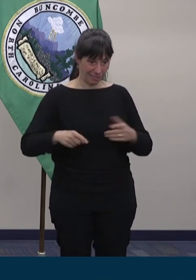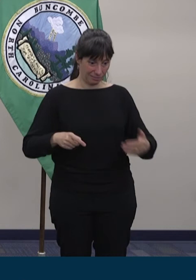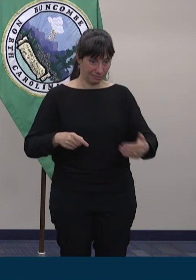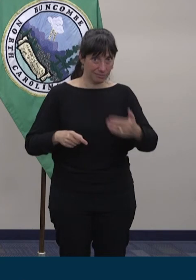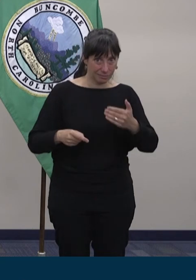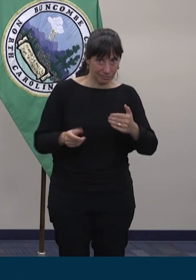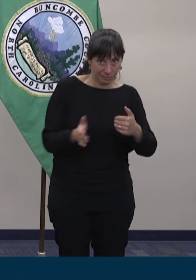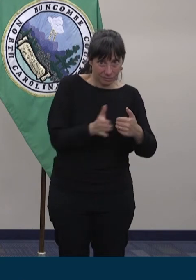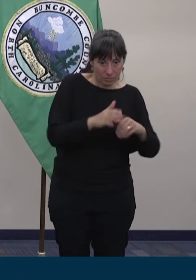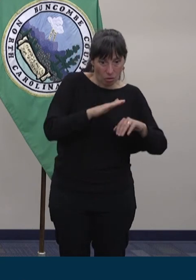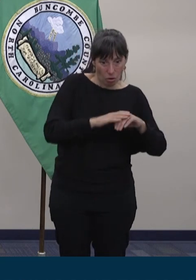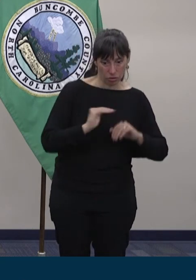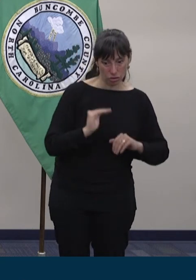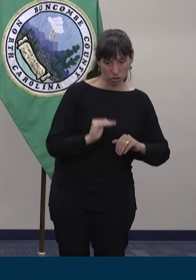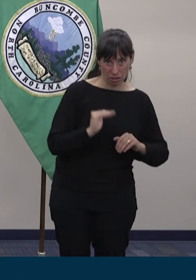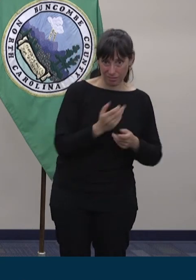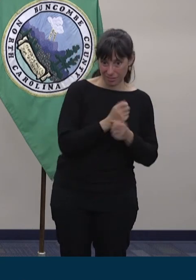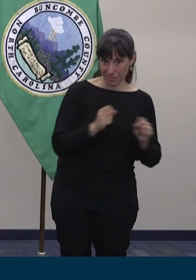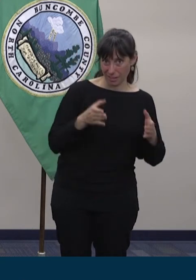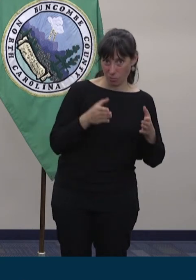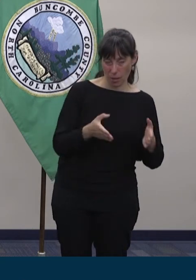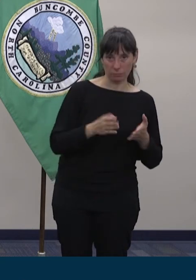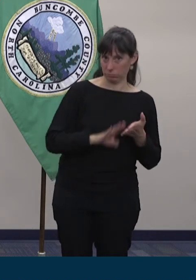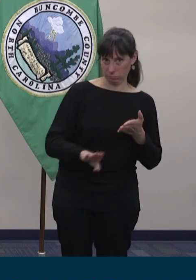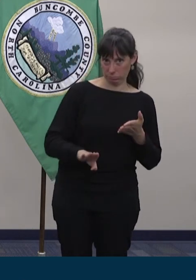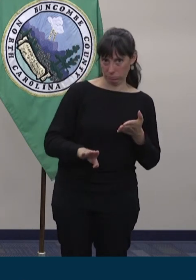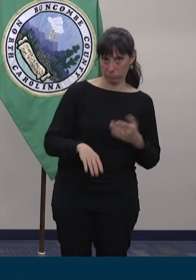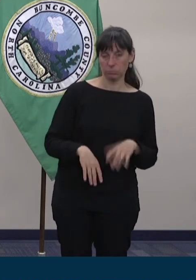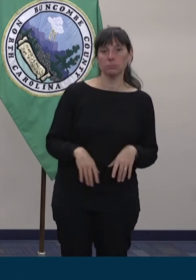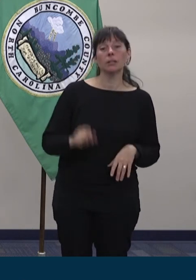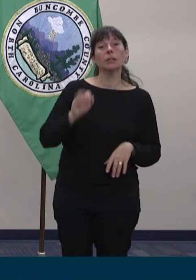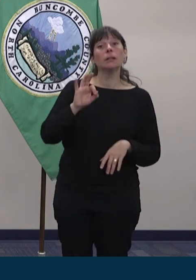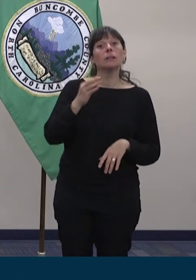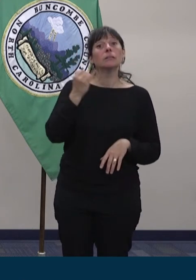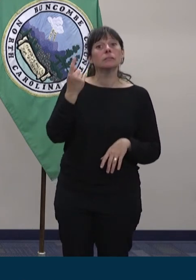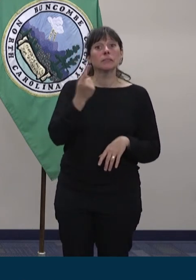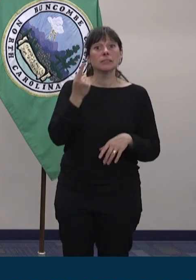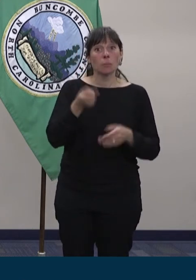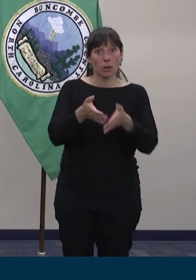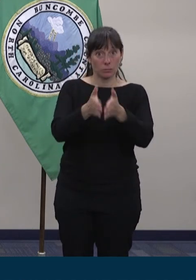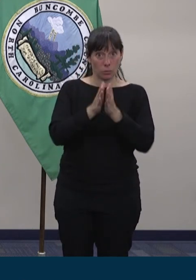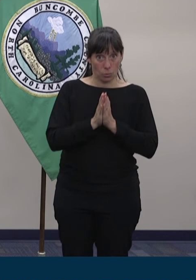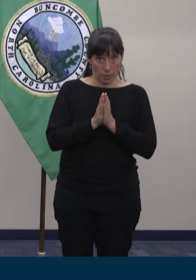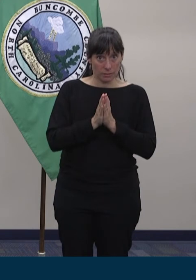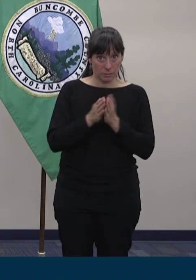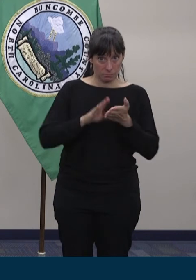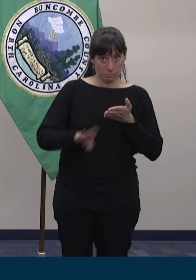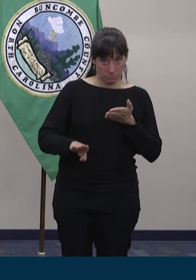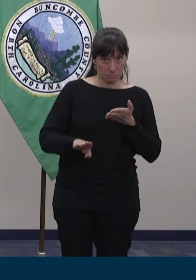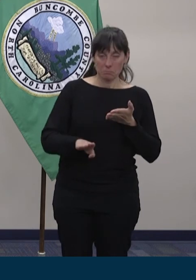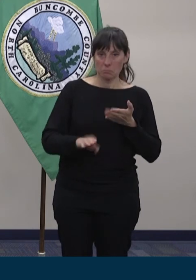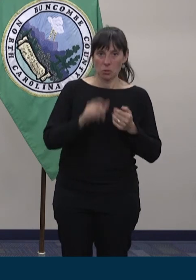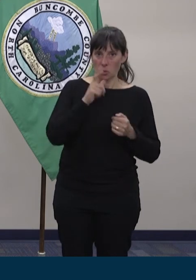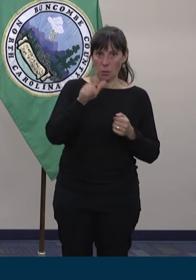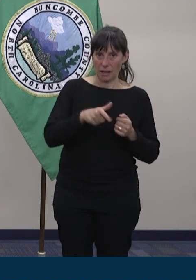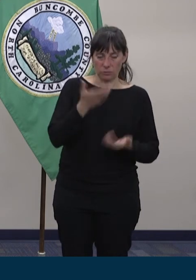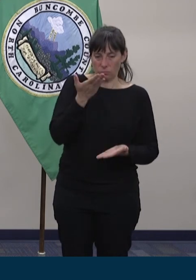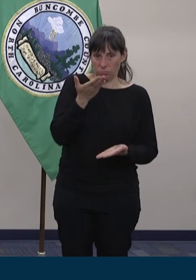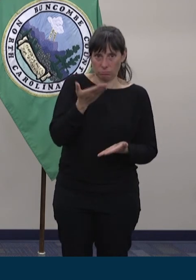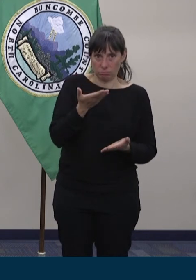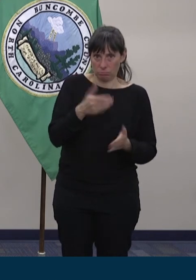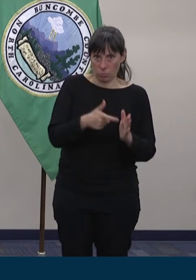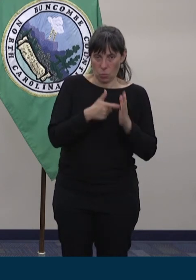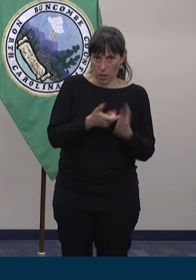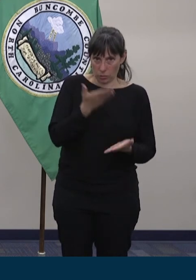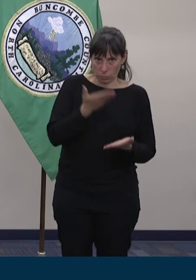If someone claims an exception, no proof nor documentation is required, but that business or vendor can determine